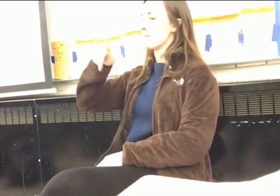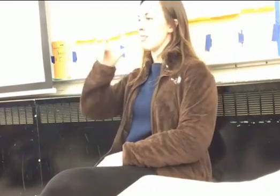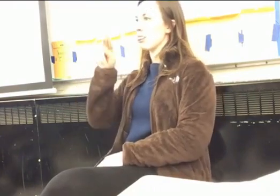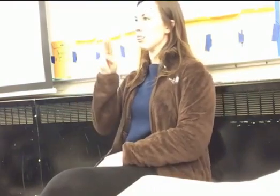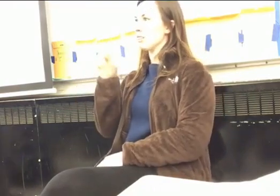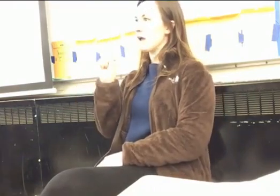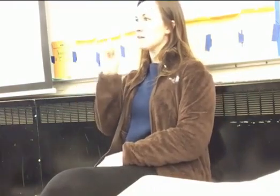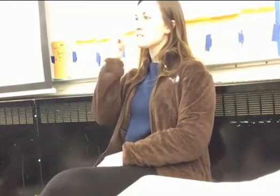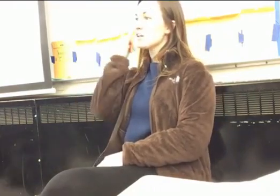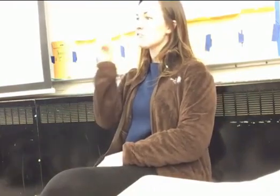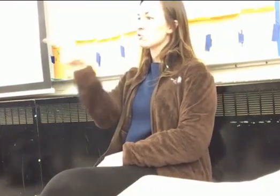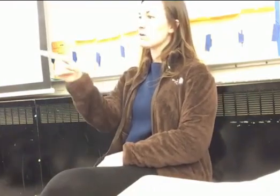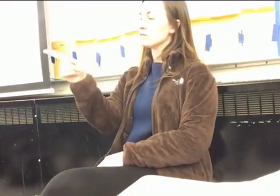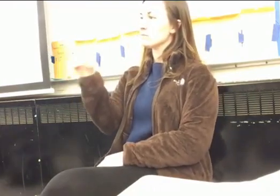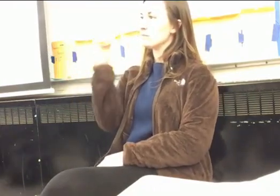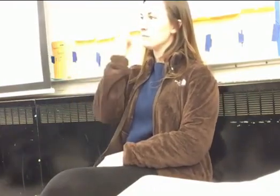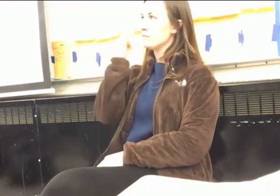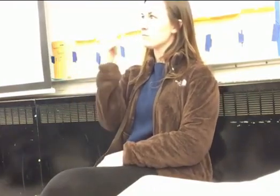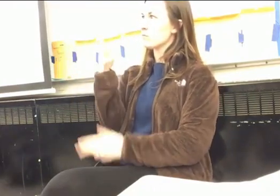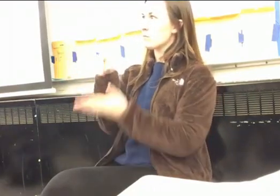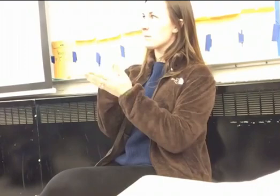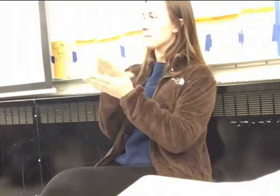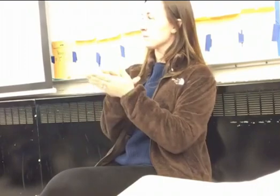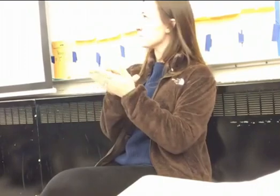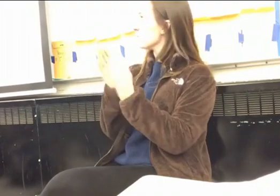put next to it with the Great Plains,